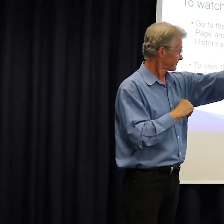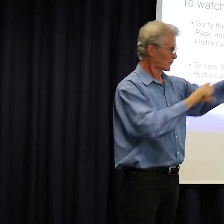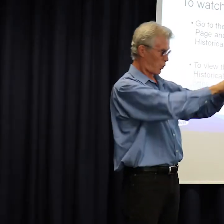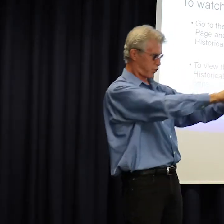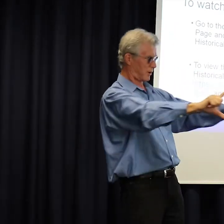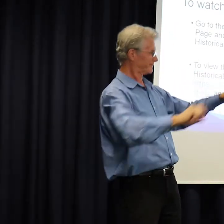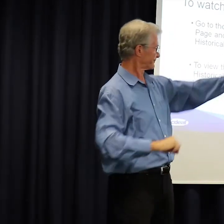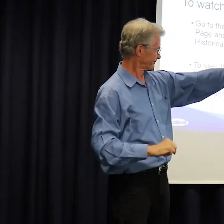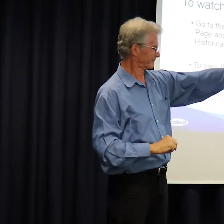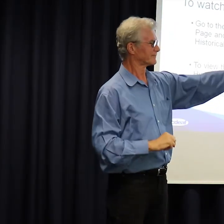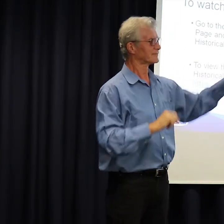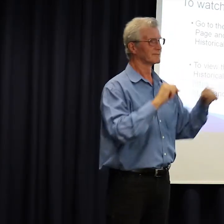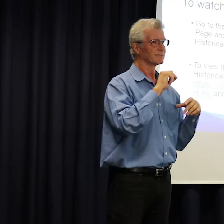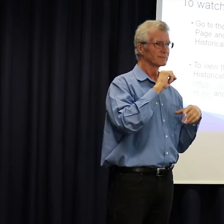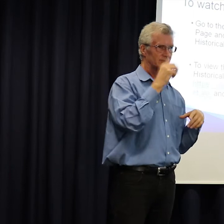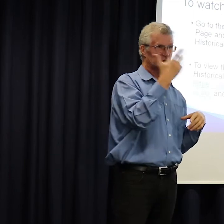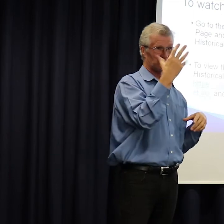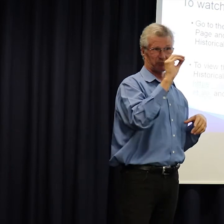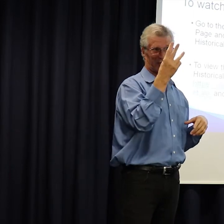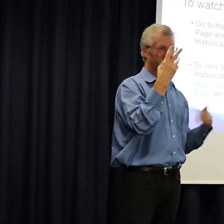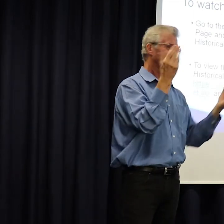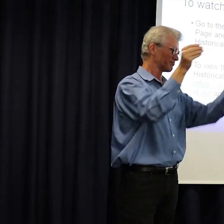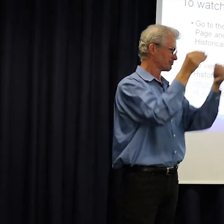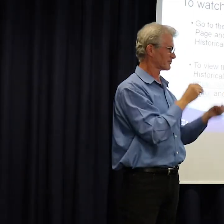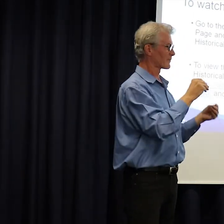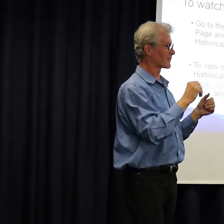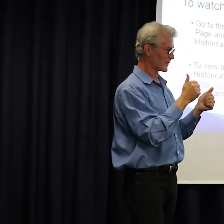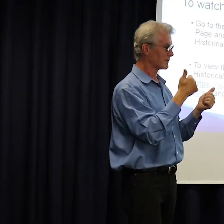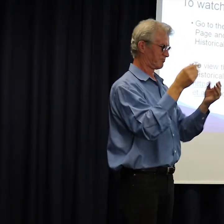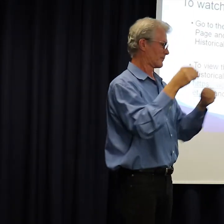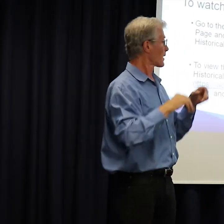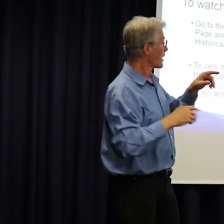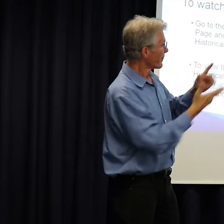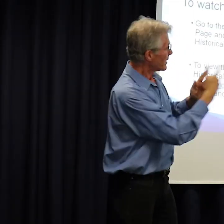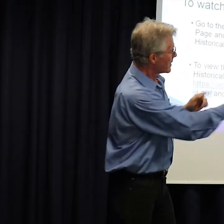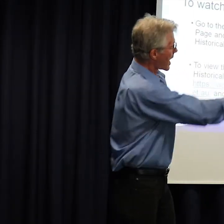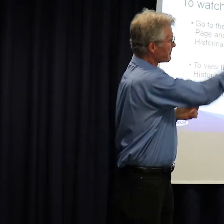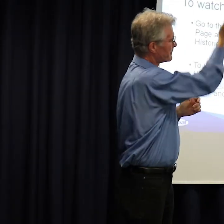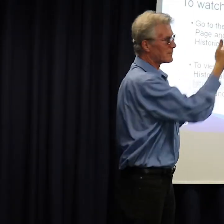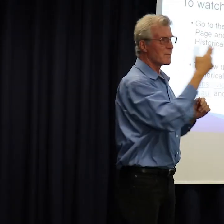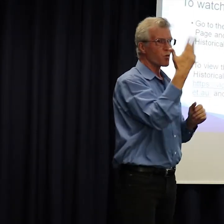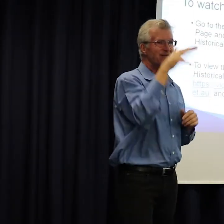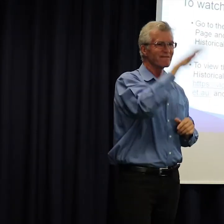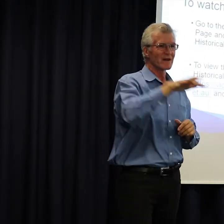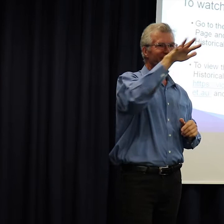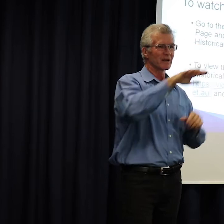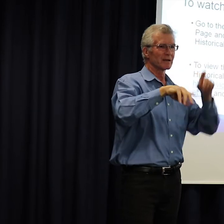Mission plaque for the Deaf Mission plaque for the first building in 1903. So we've kept that, and you can see above that there's